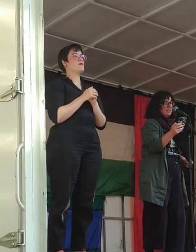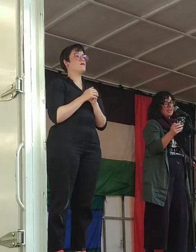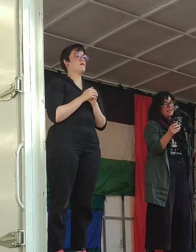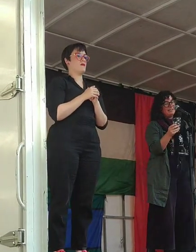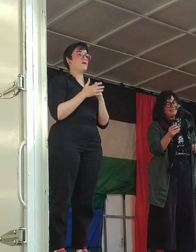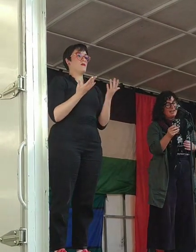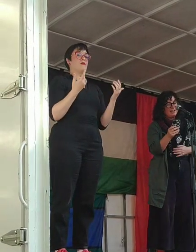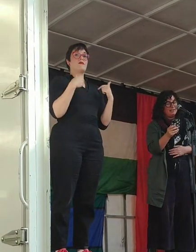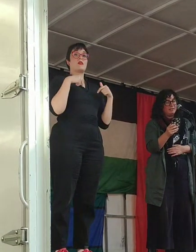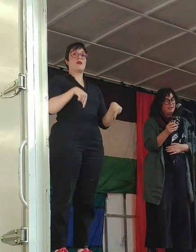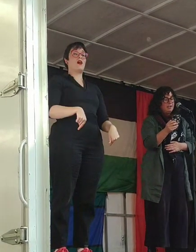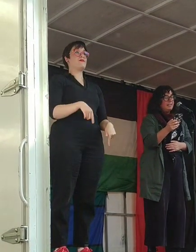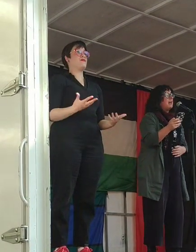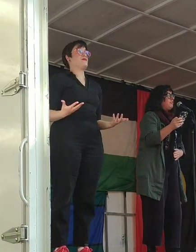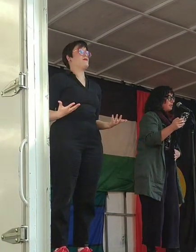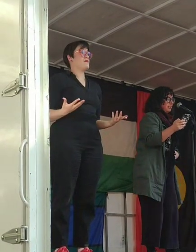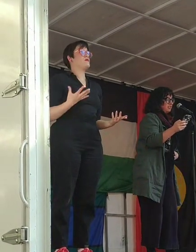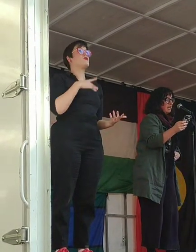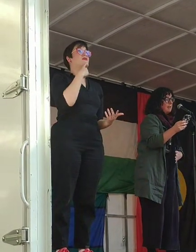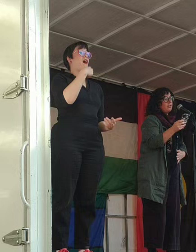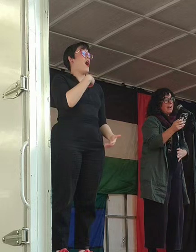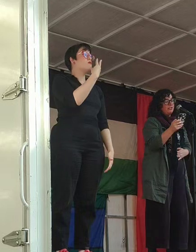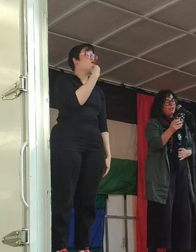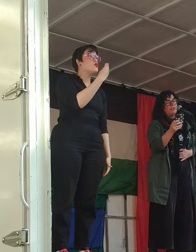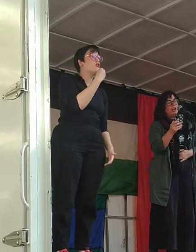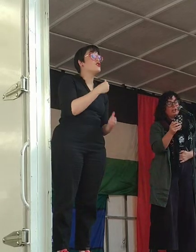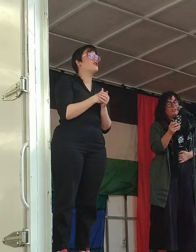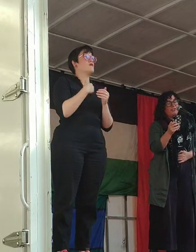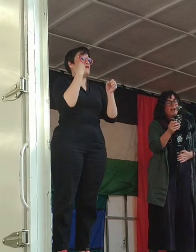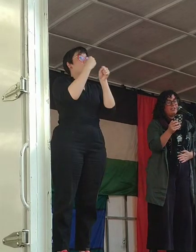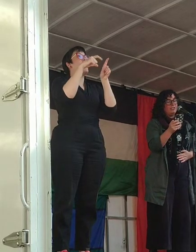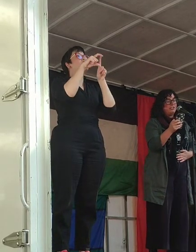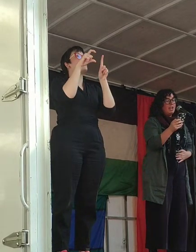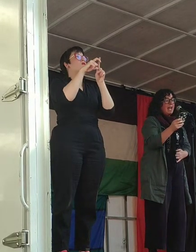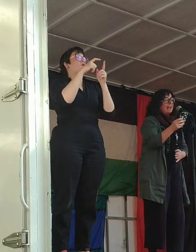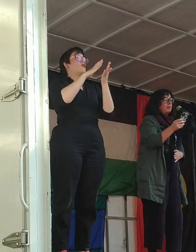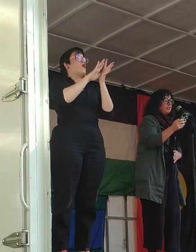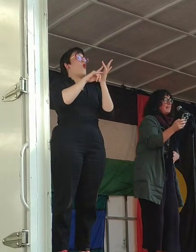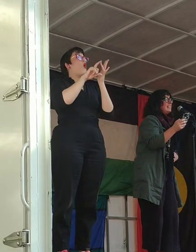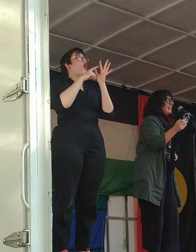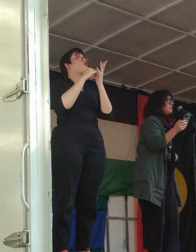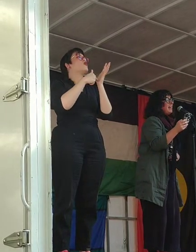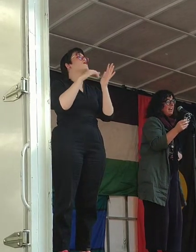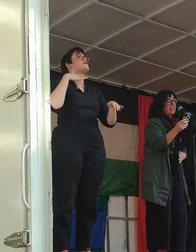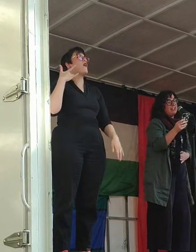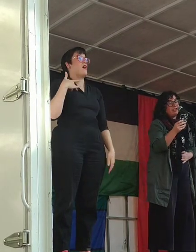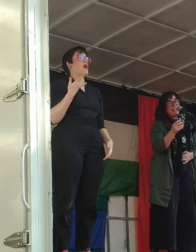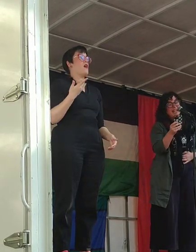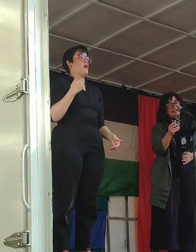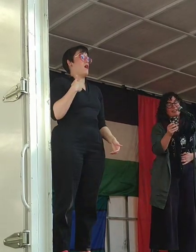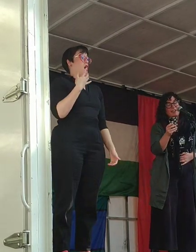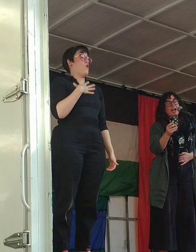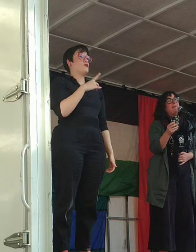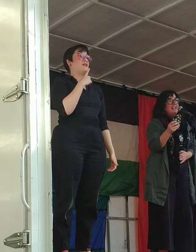And so I'm here today to say that I am Jewish, I'm the granddaughter of Holocaust survivors, and I want to be clear that when I